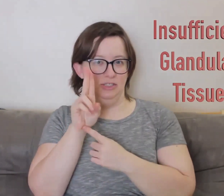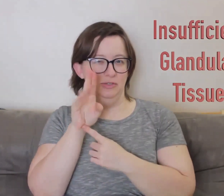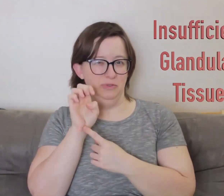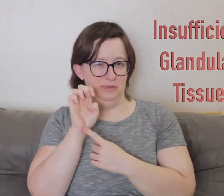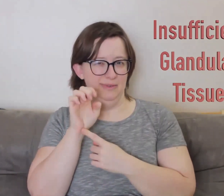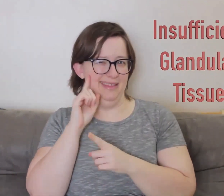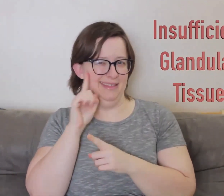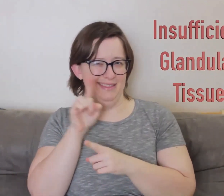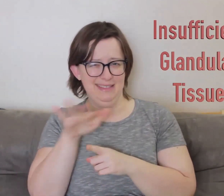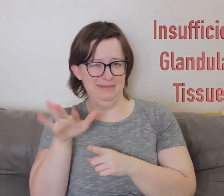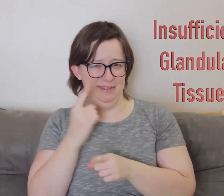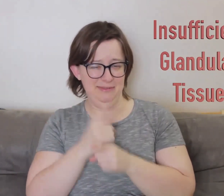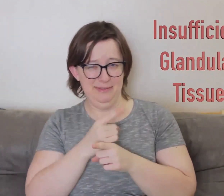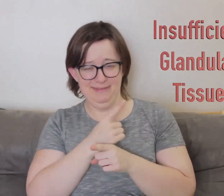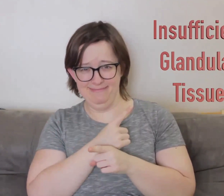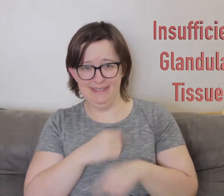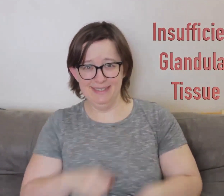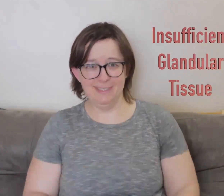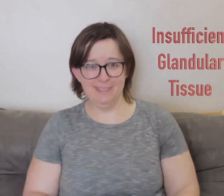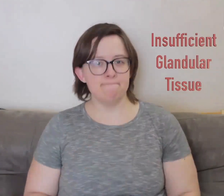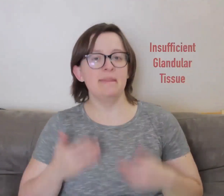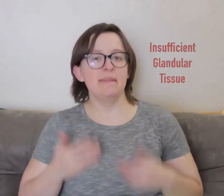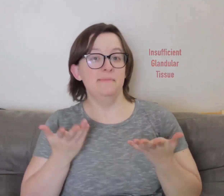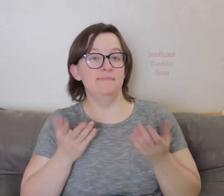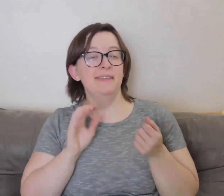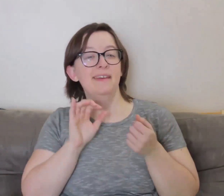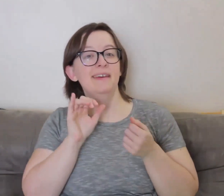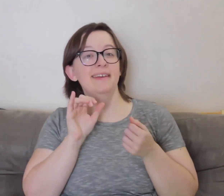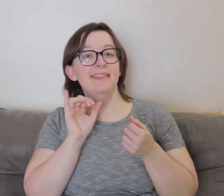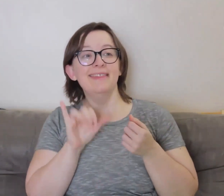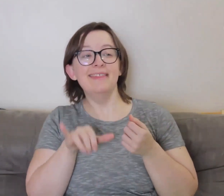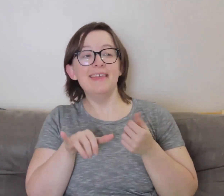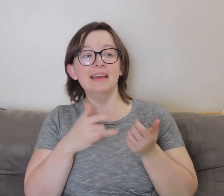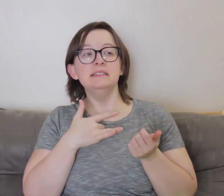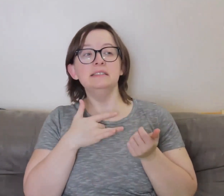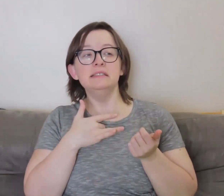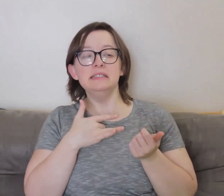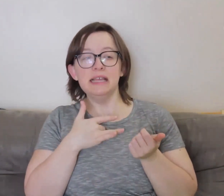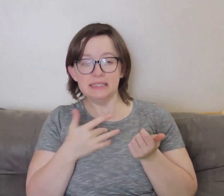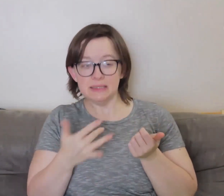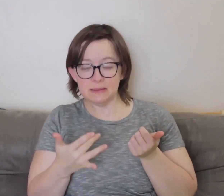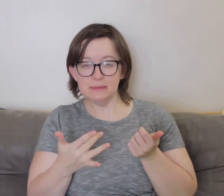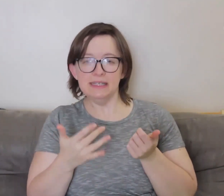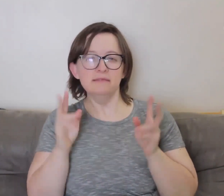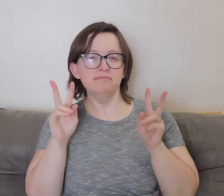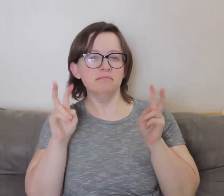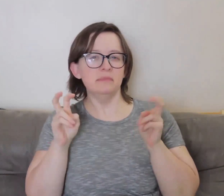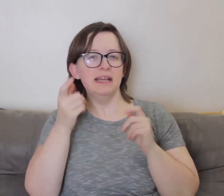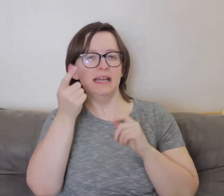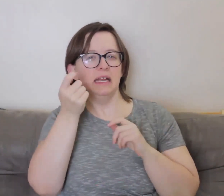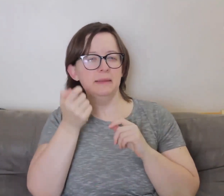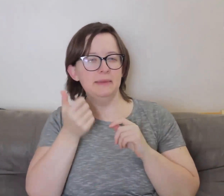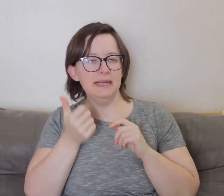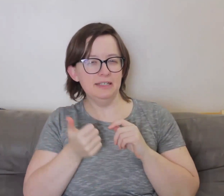so again, insufficient glandular tissue. I'm not sure if I spelled that right, but I'll put it up on the screen.